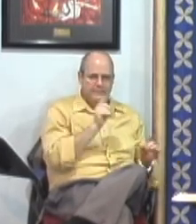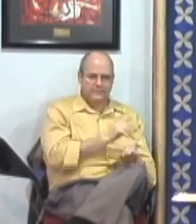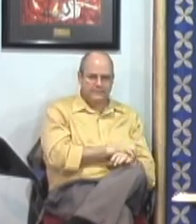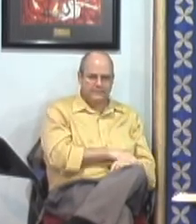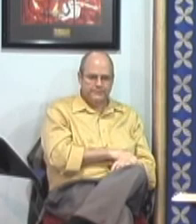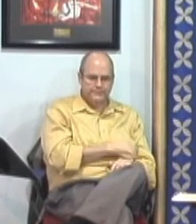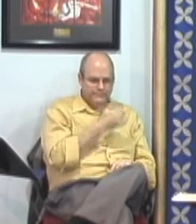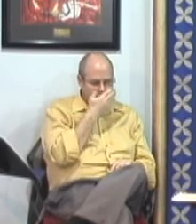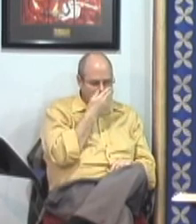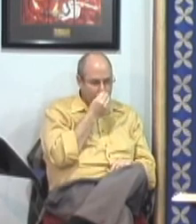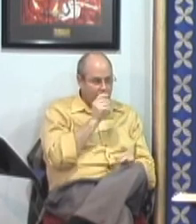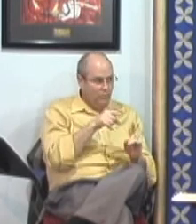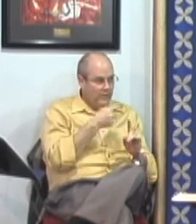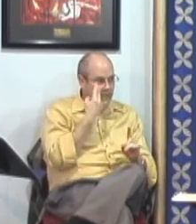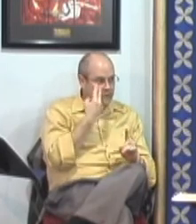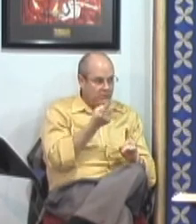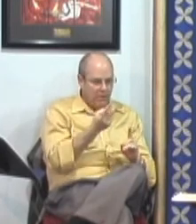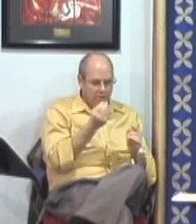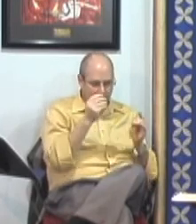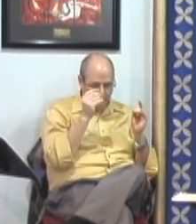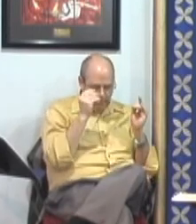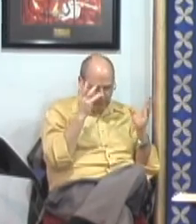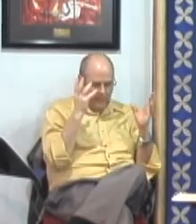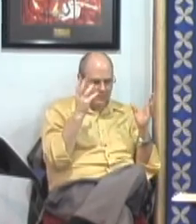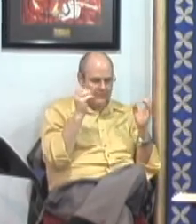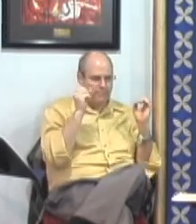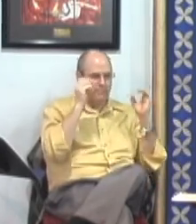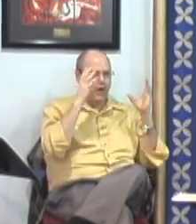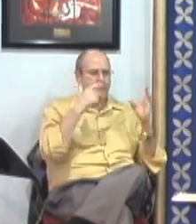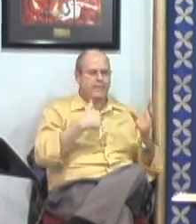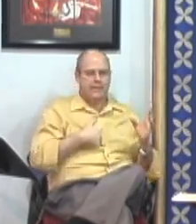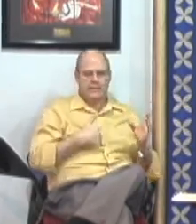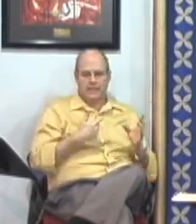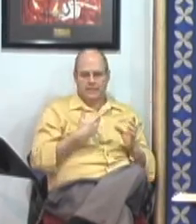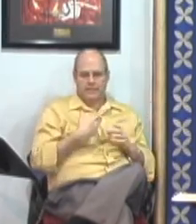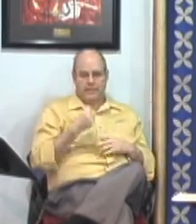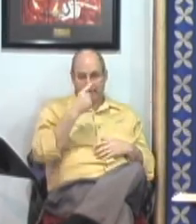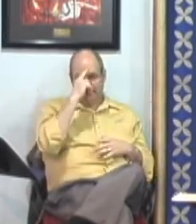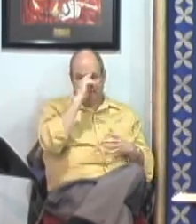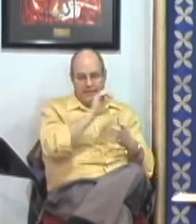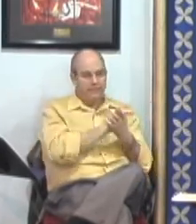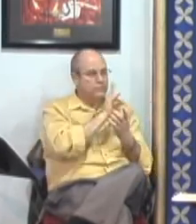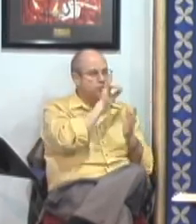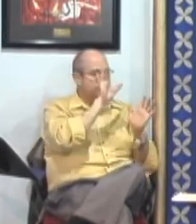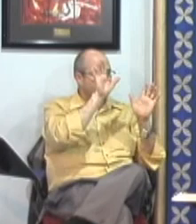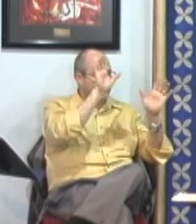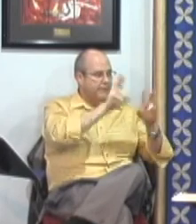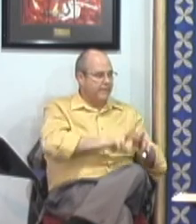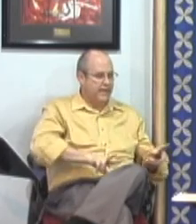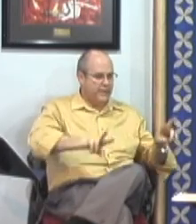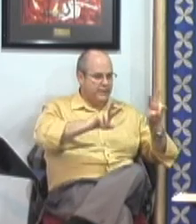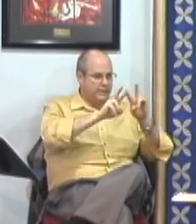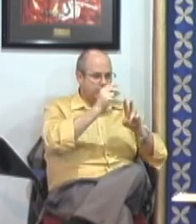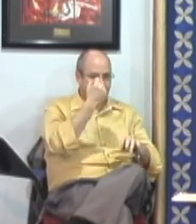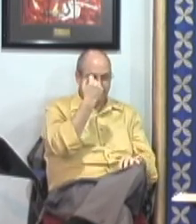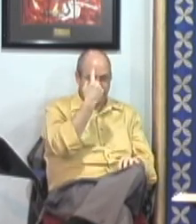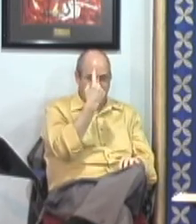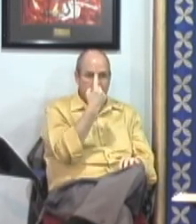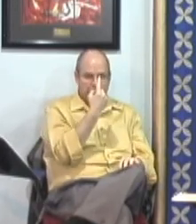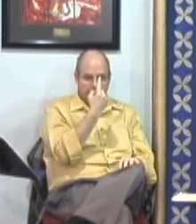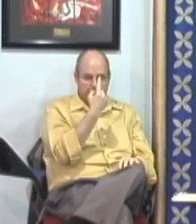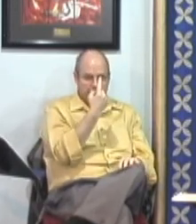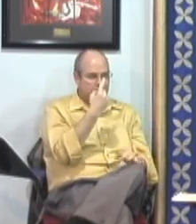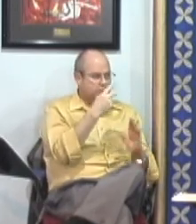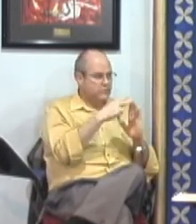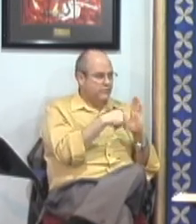very different. And when I saw this, it really surprised me, but it is, I believe it's really great value for us to understand this. So